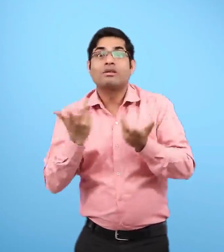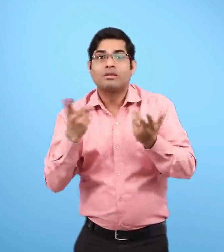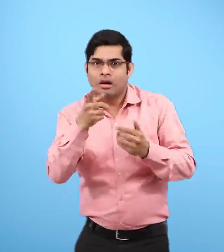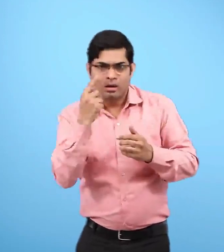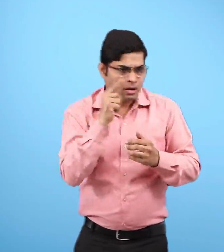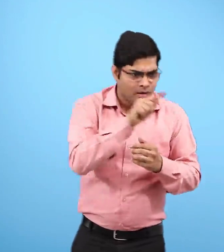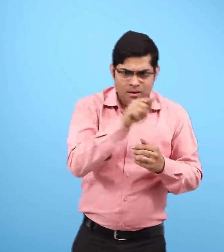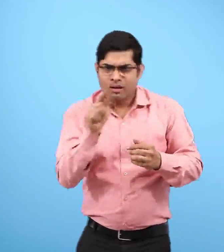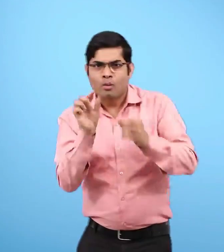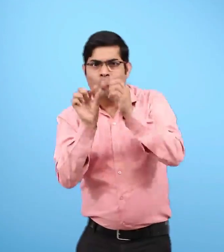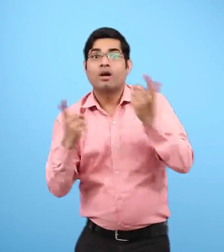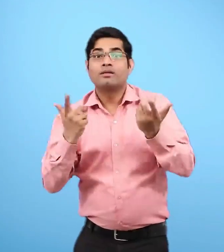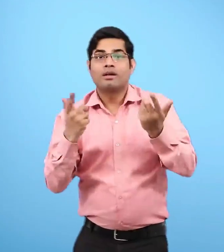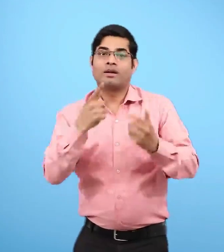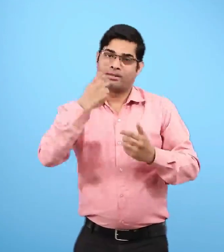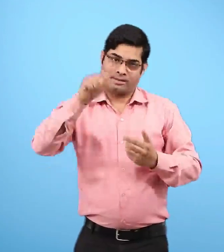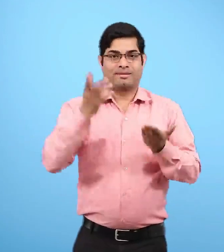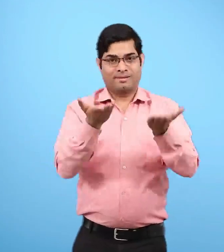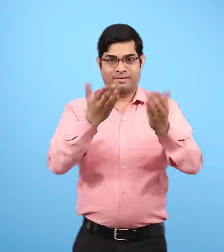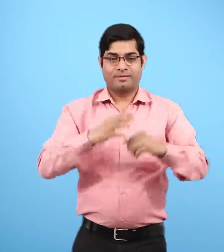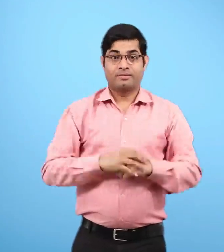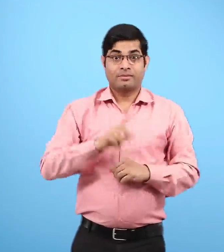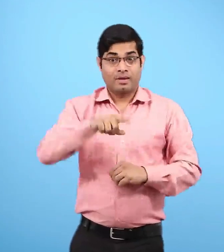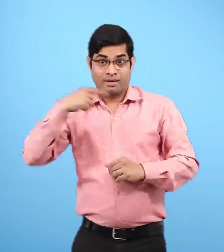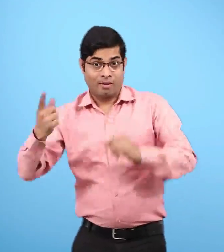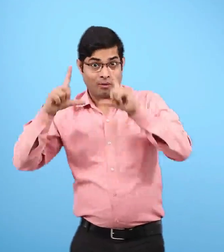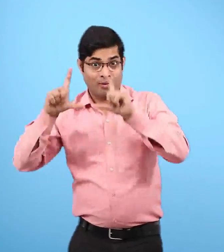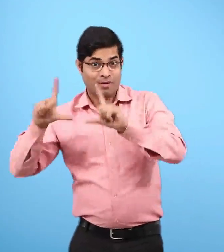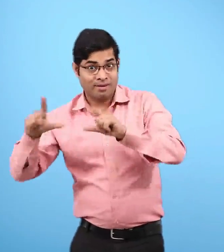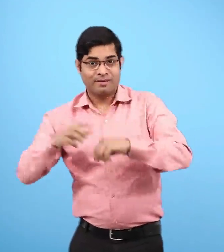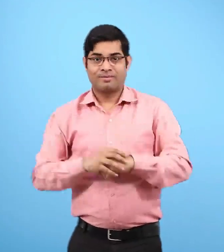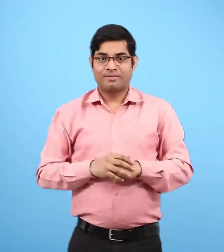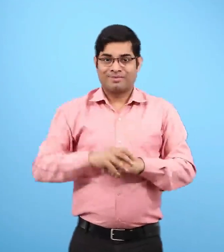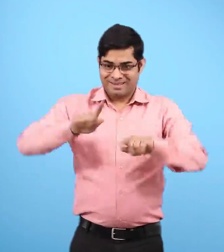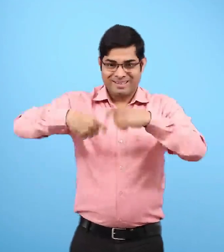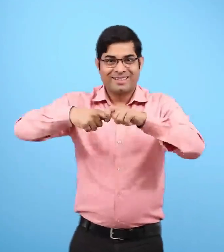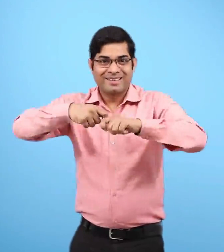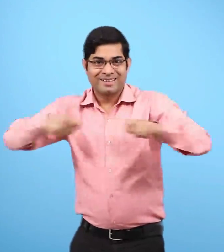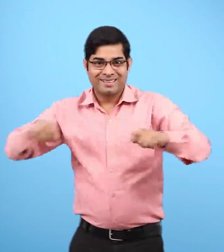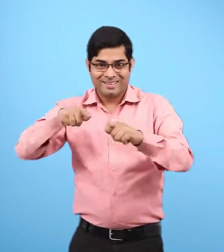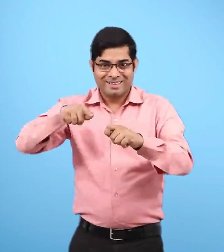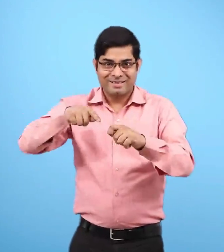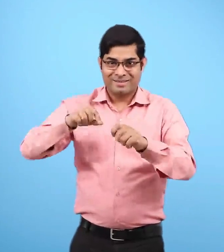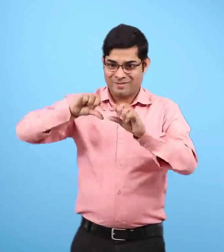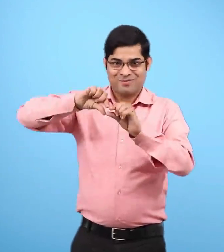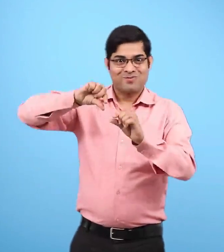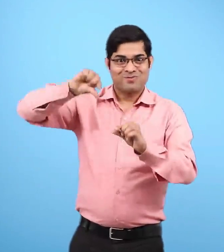to tell which arrow is thinner. Part 3, Picture 2 shows